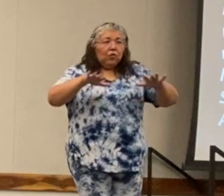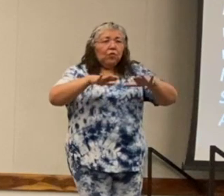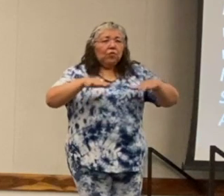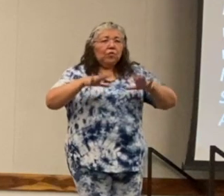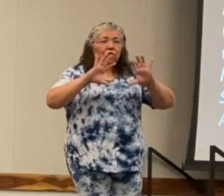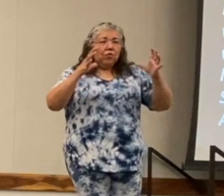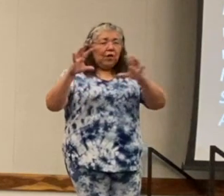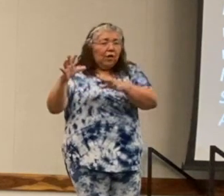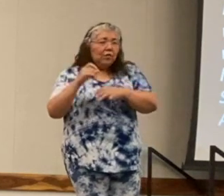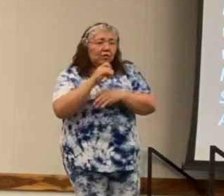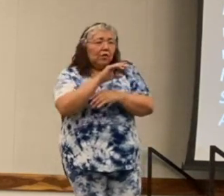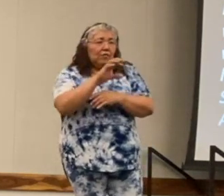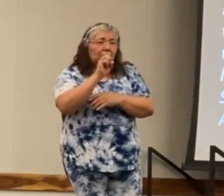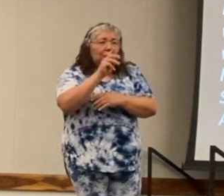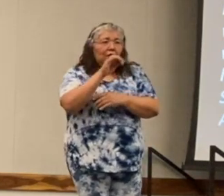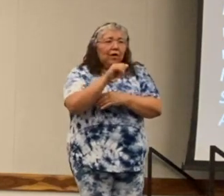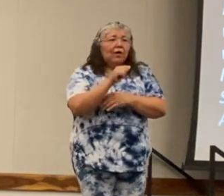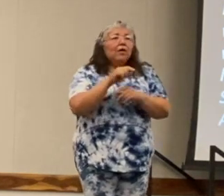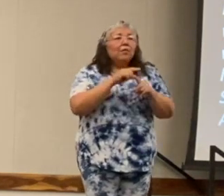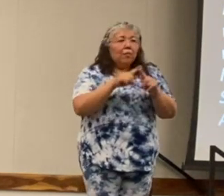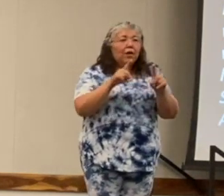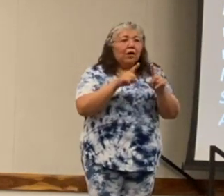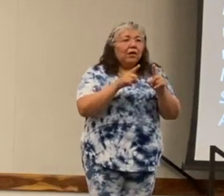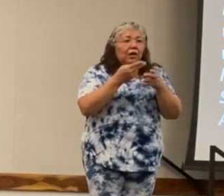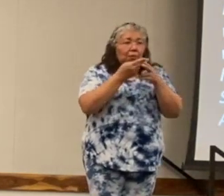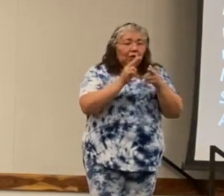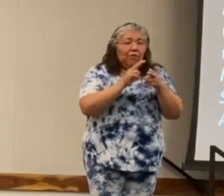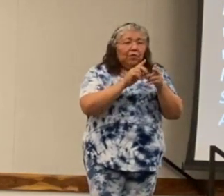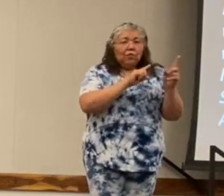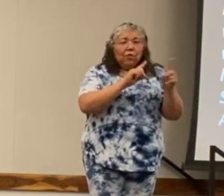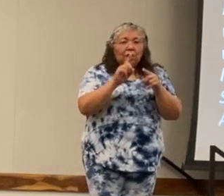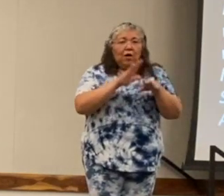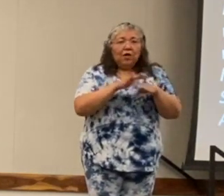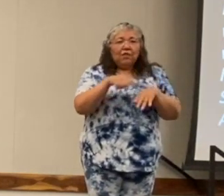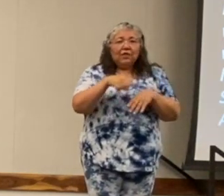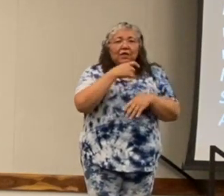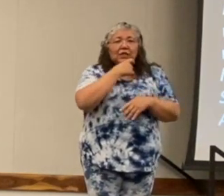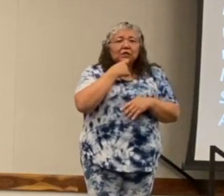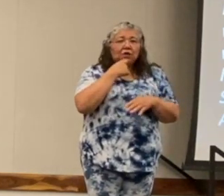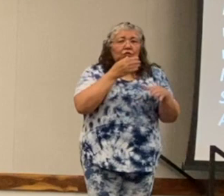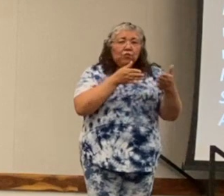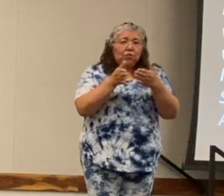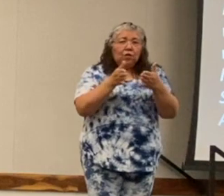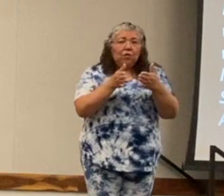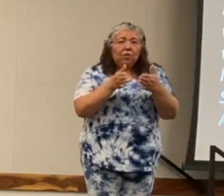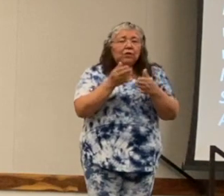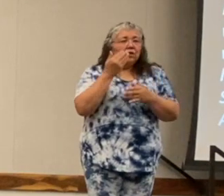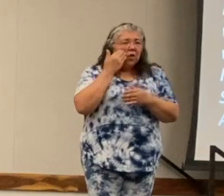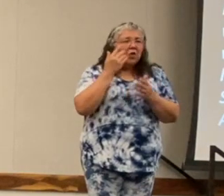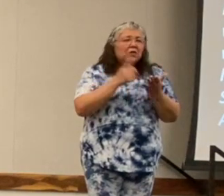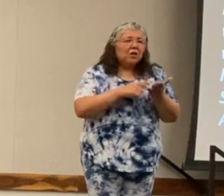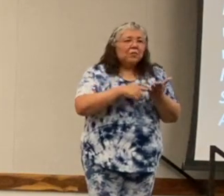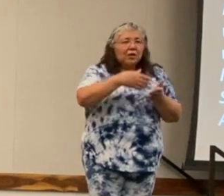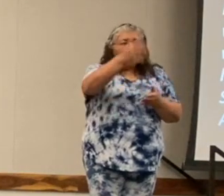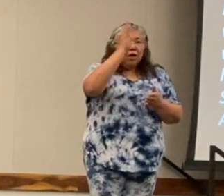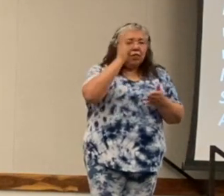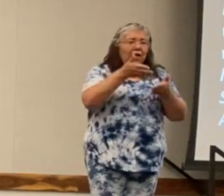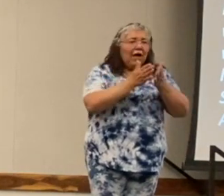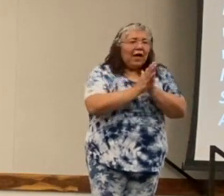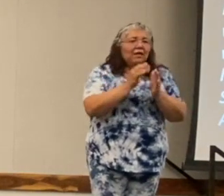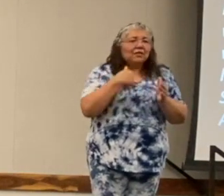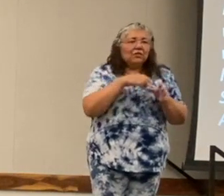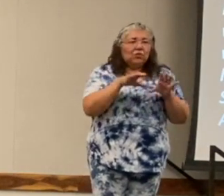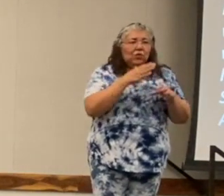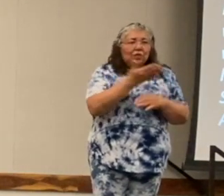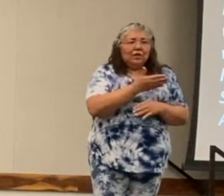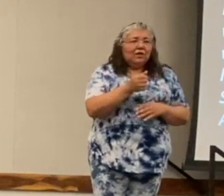obediently left that ministry to travel on a desert road. You know, sometimes God is going to ask us to do